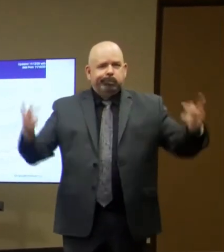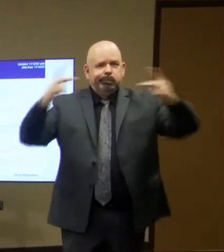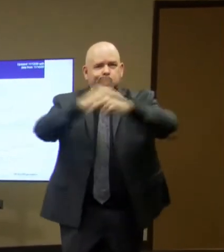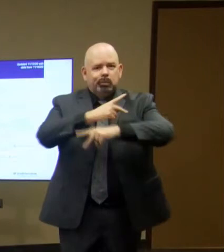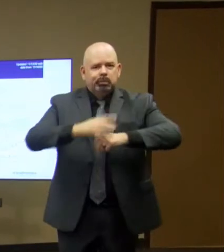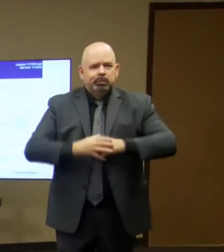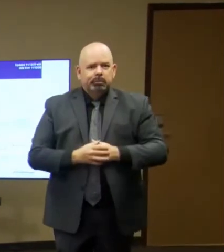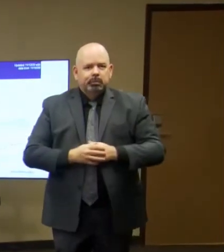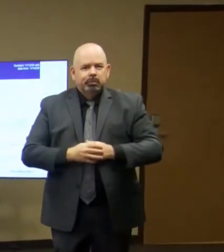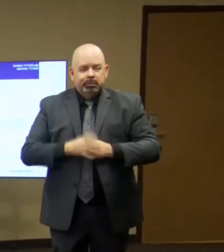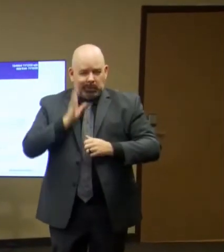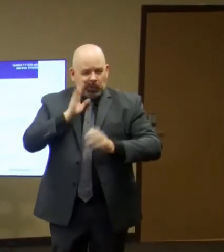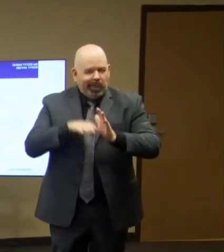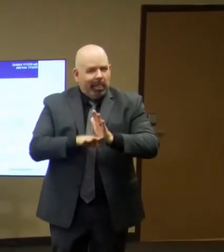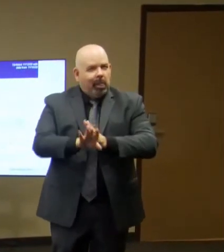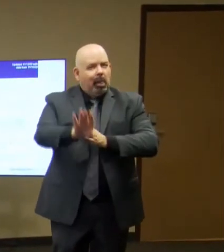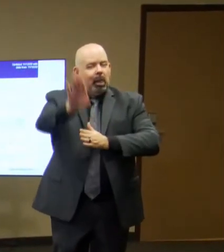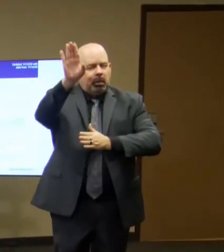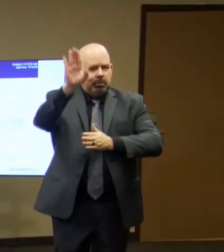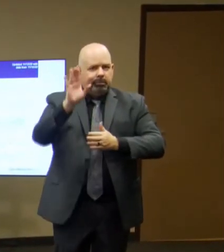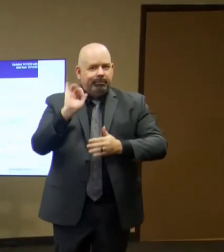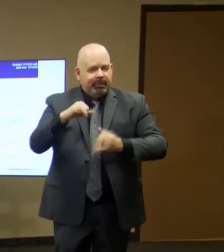there. Let's go